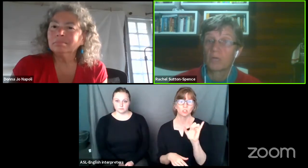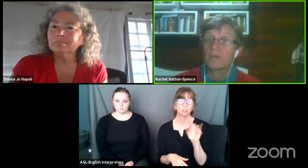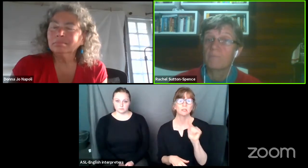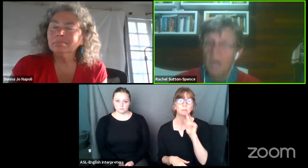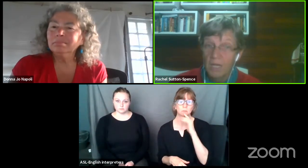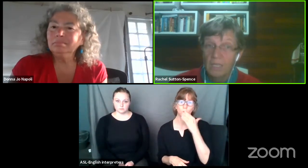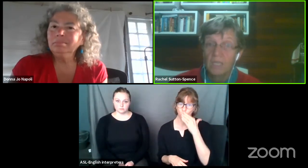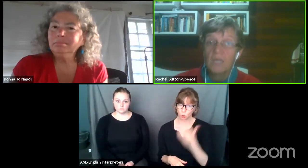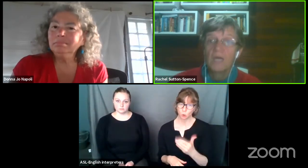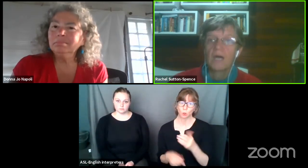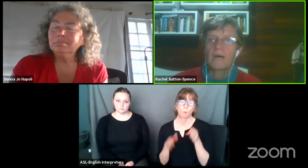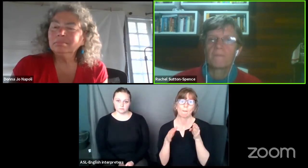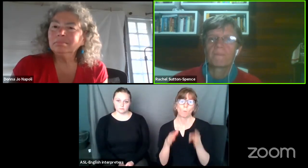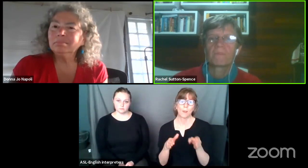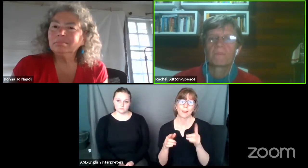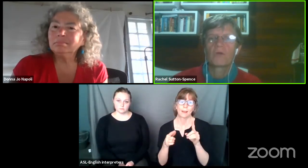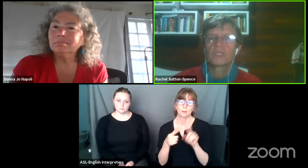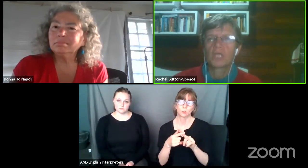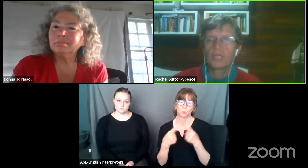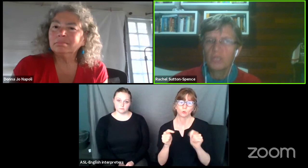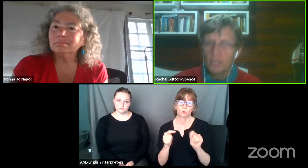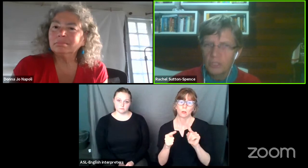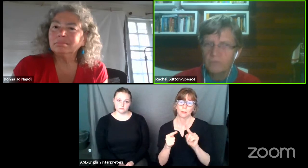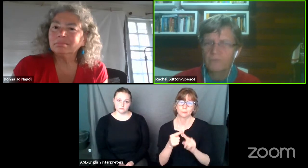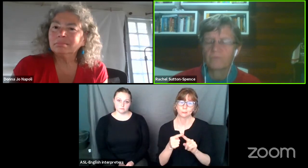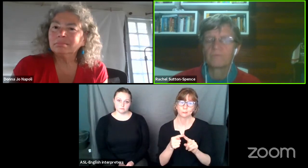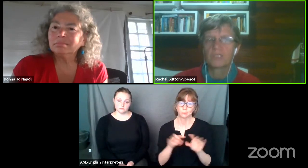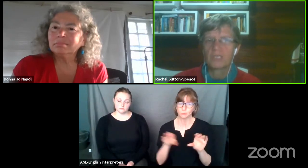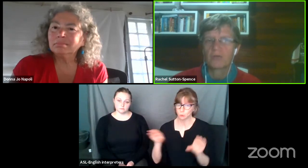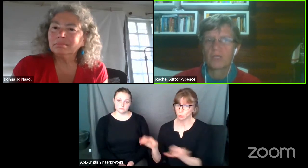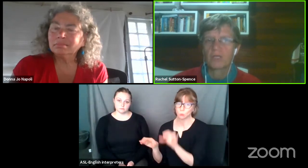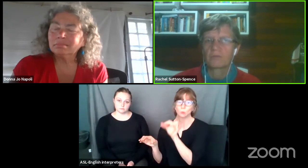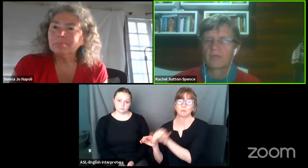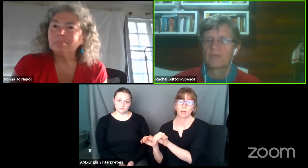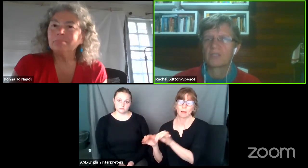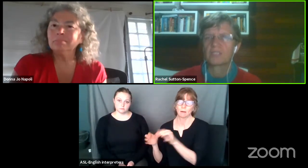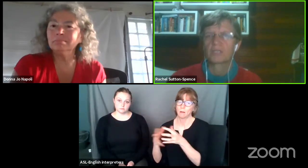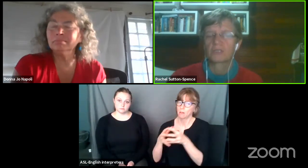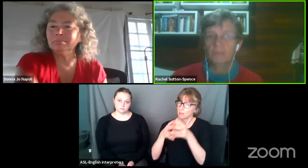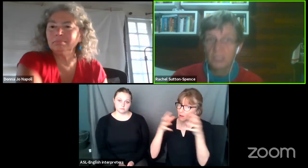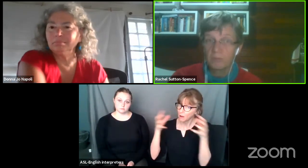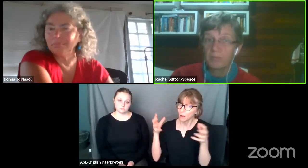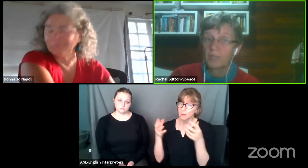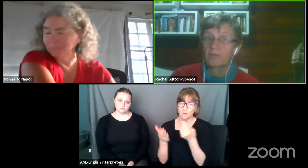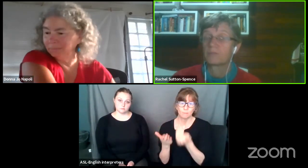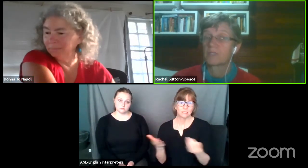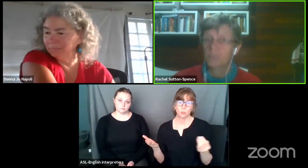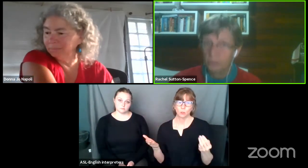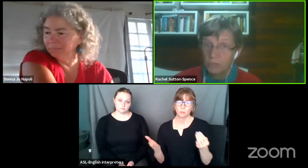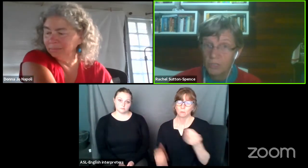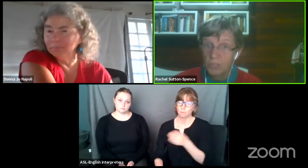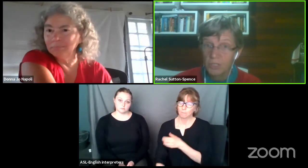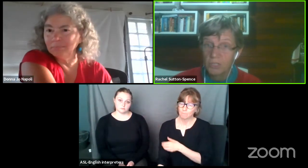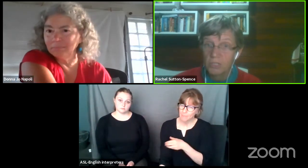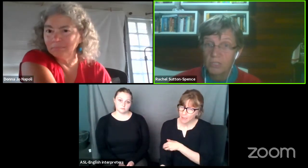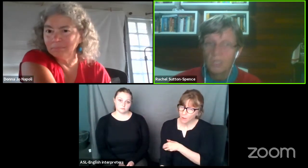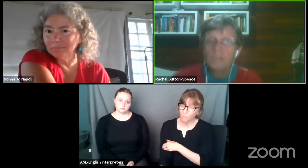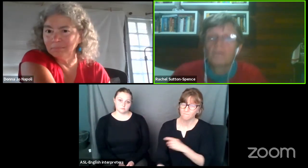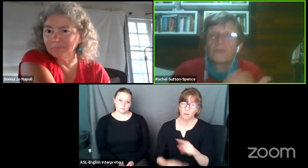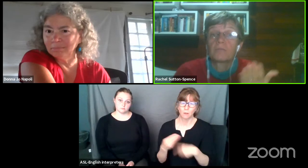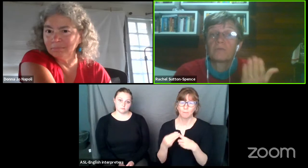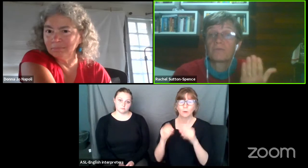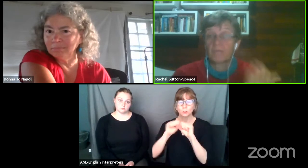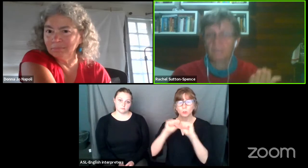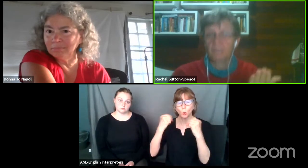to go and mine. There is a lot of material out there that is incredibly powerful about social injustice. So,